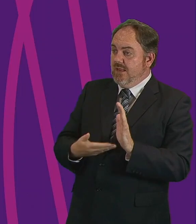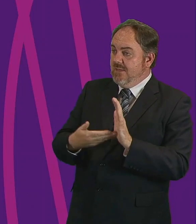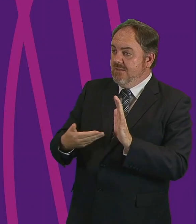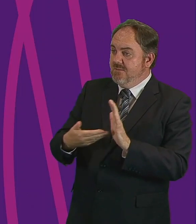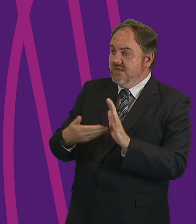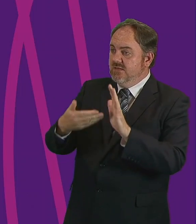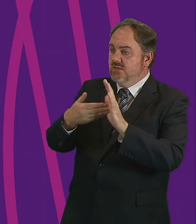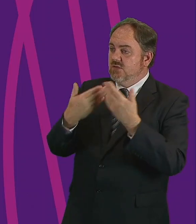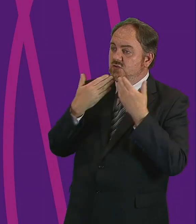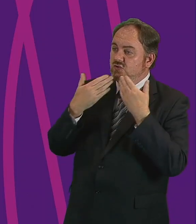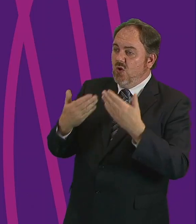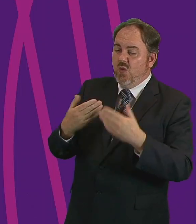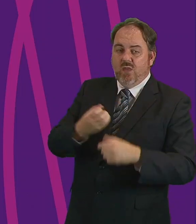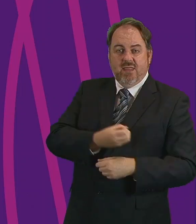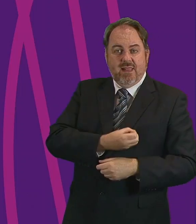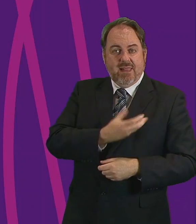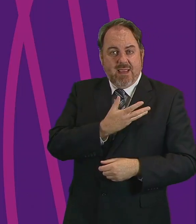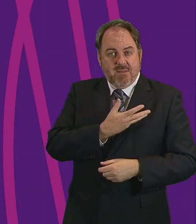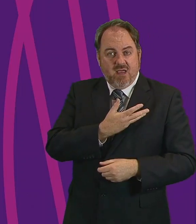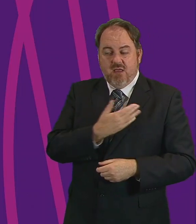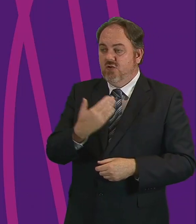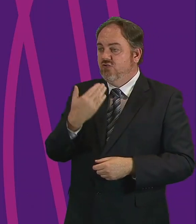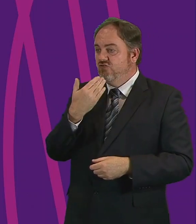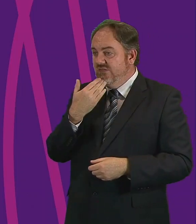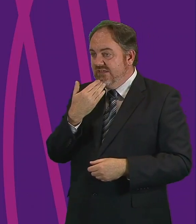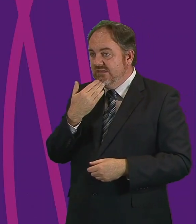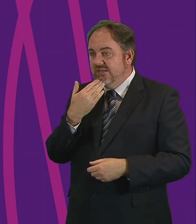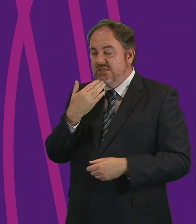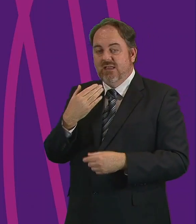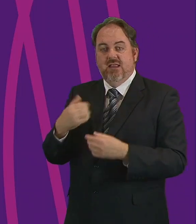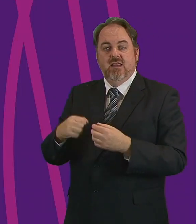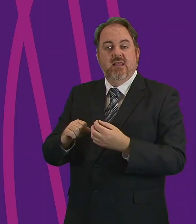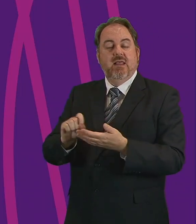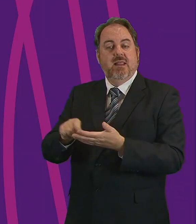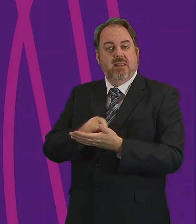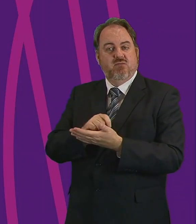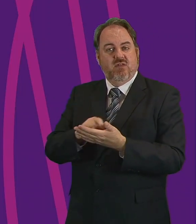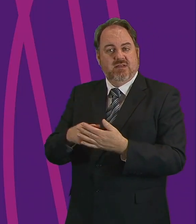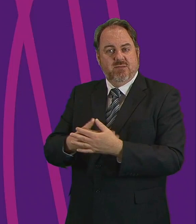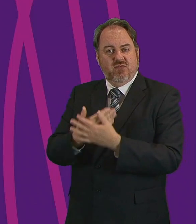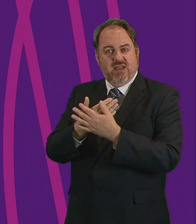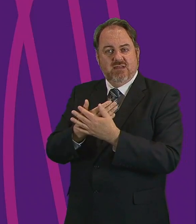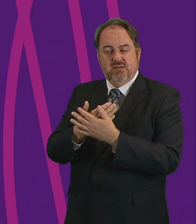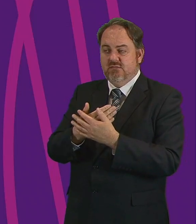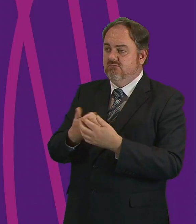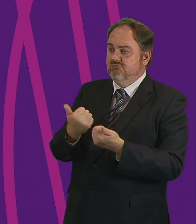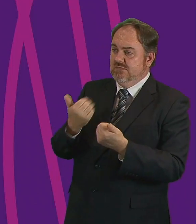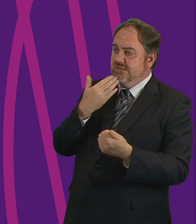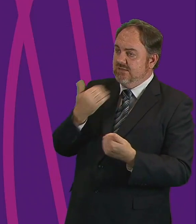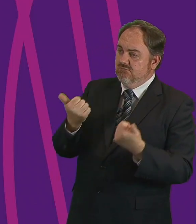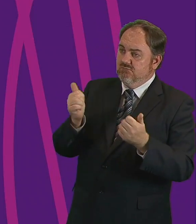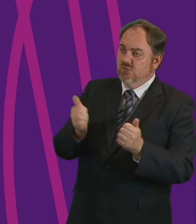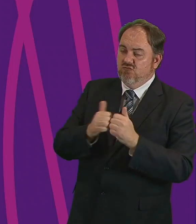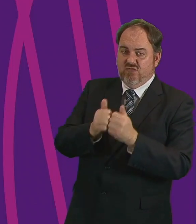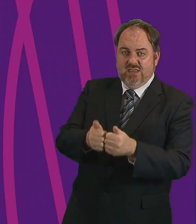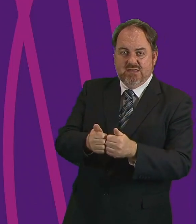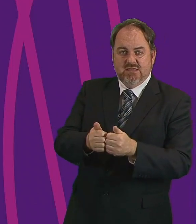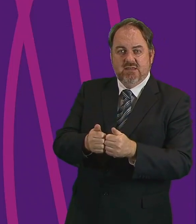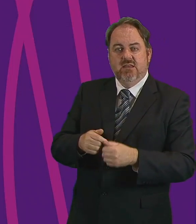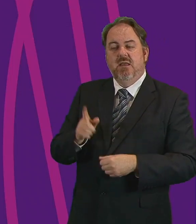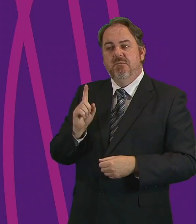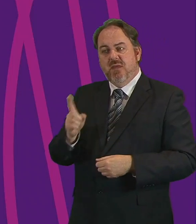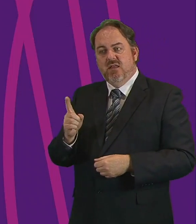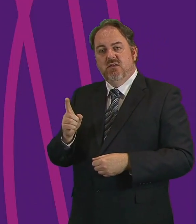Party, the Green Party and the Liberal Democrats understand this need. The Tories and Donald Cameron have obviously some way to